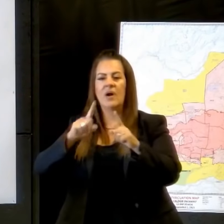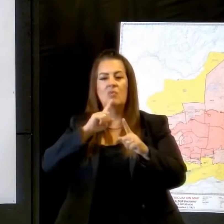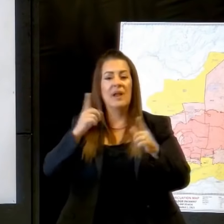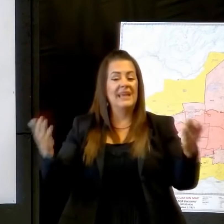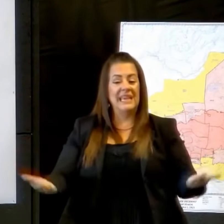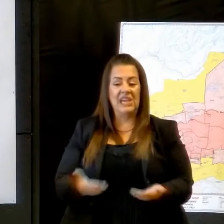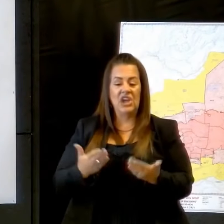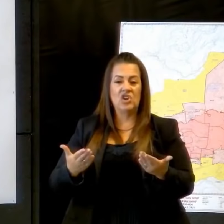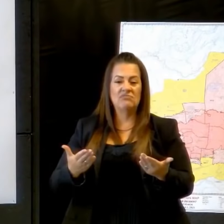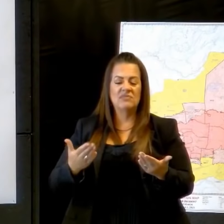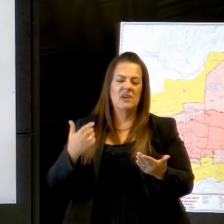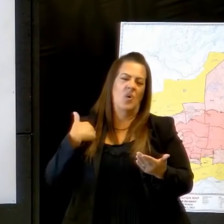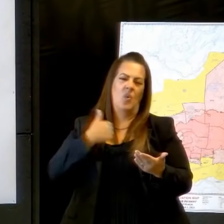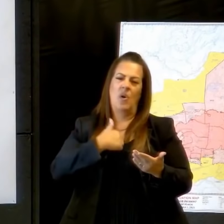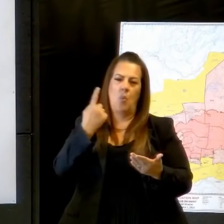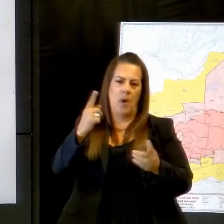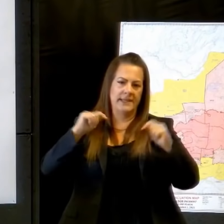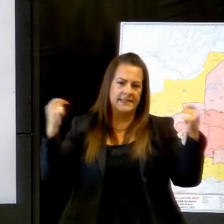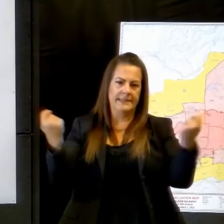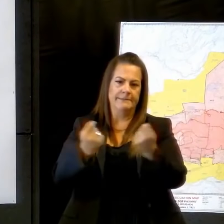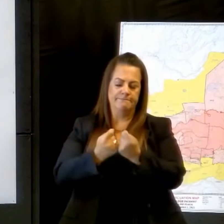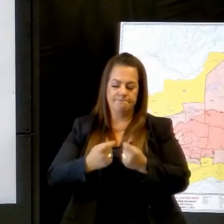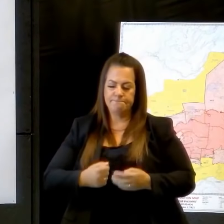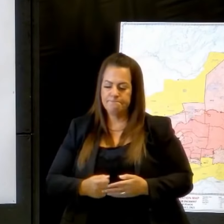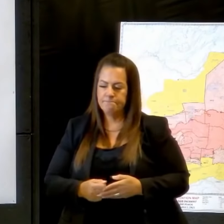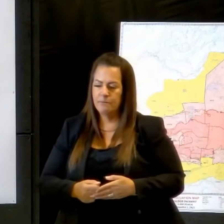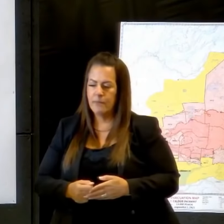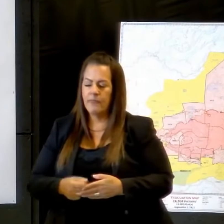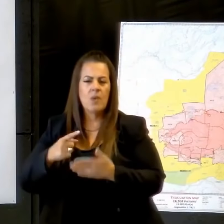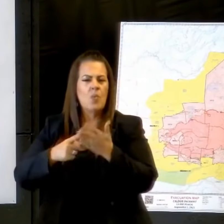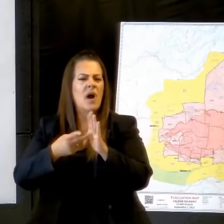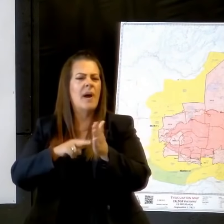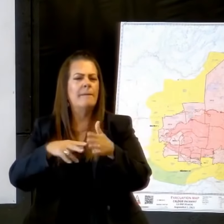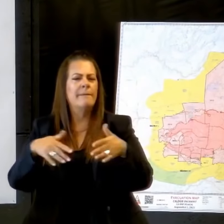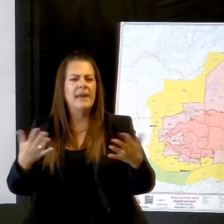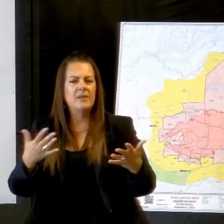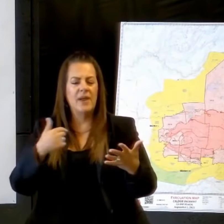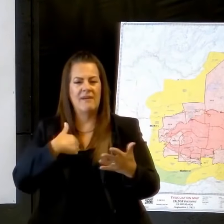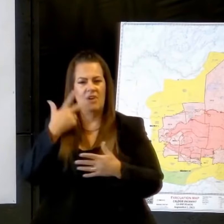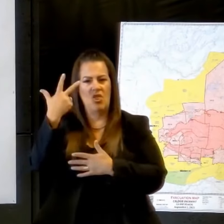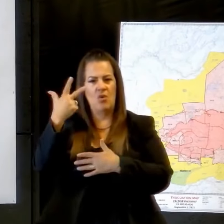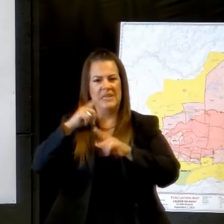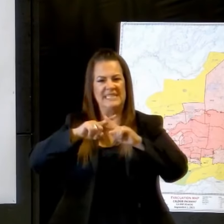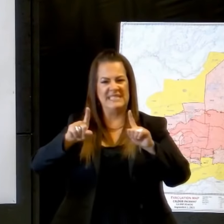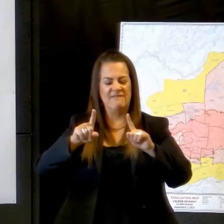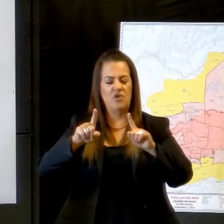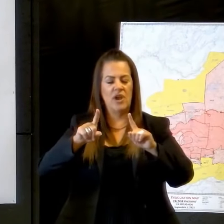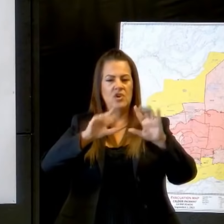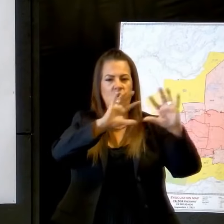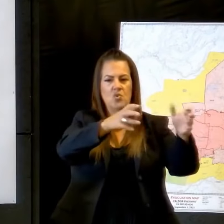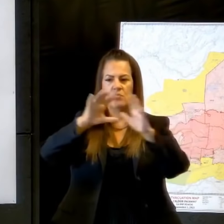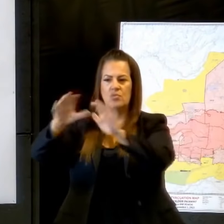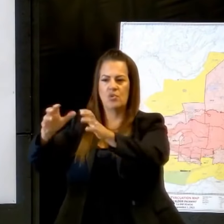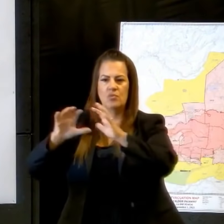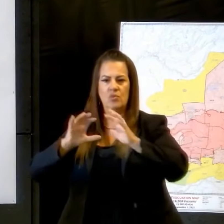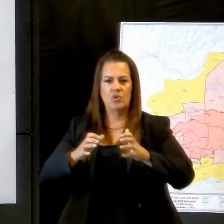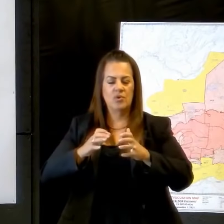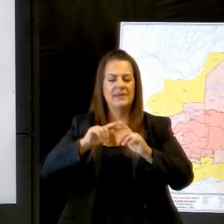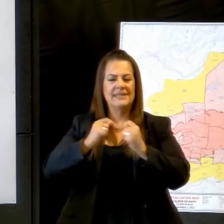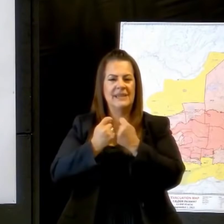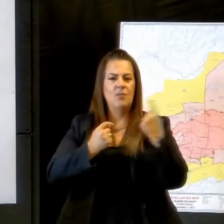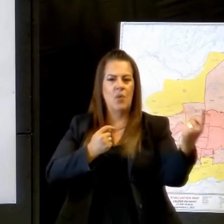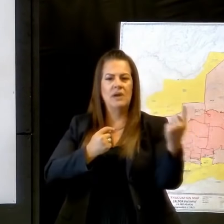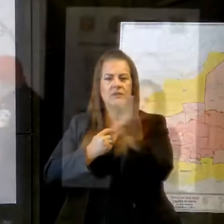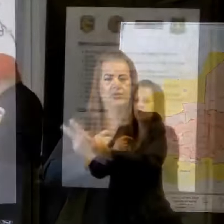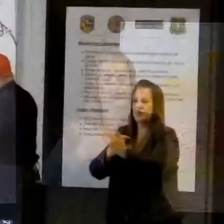at the incident, we just call that the team. So what that means is, now that we have 3 teams coming into the incident effective this evening, is that as